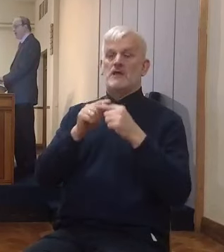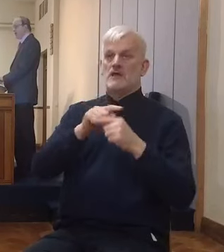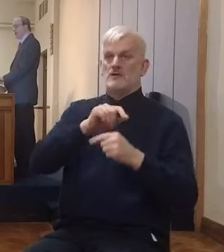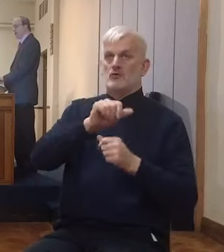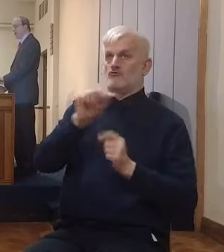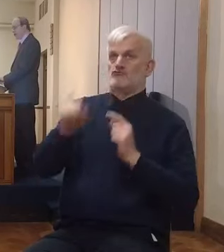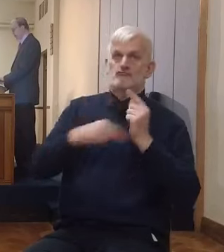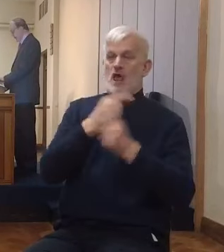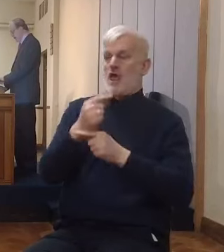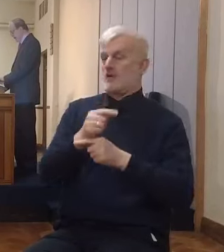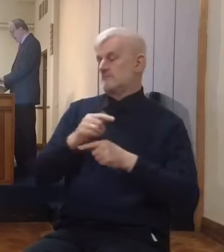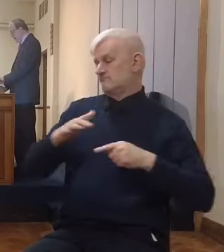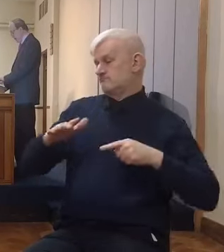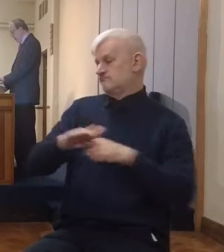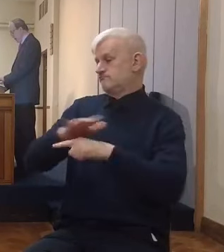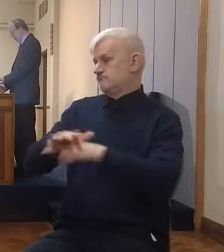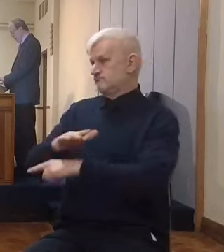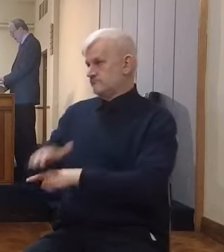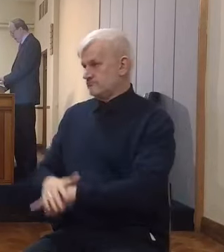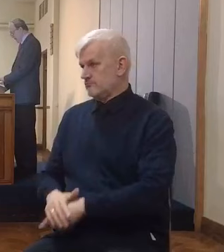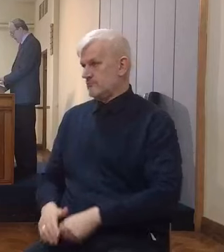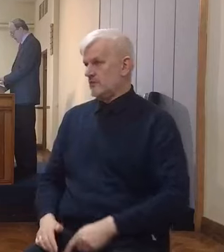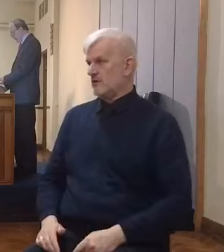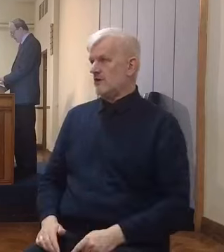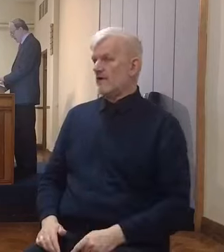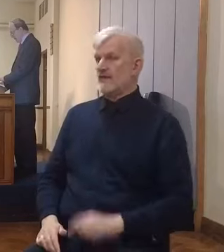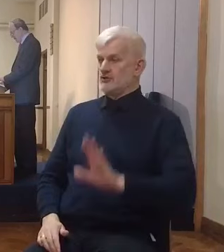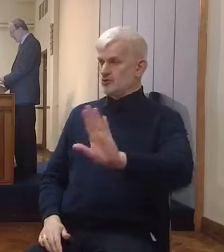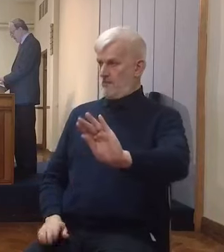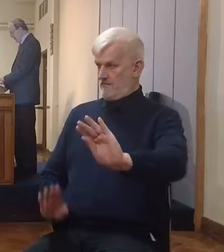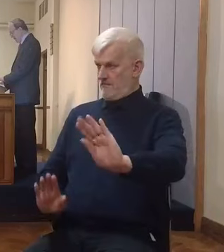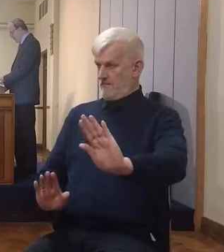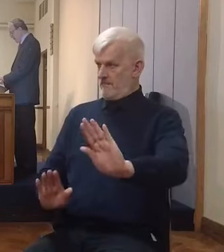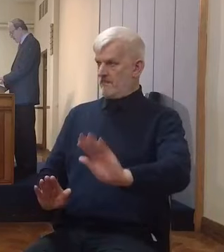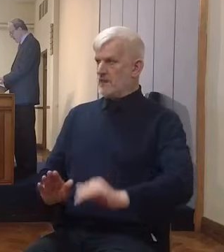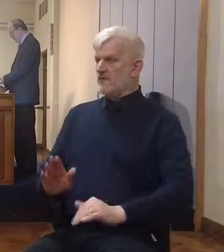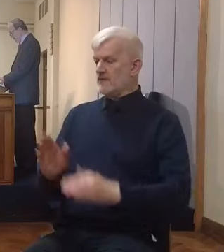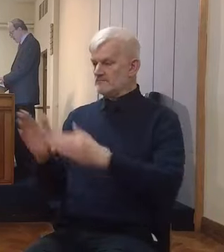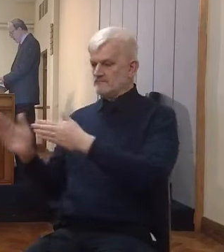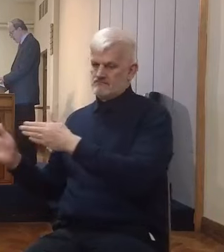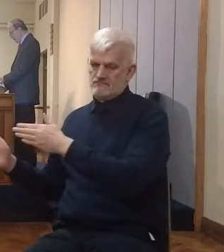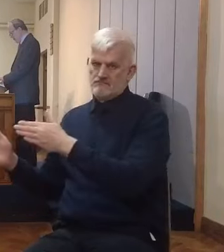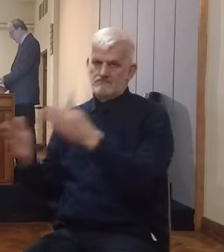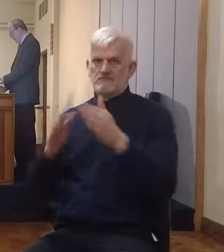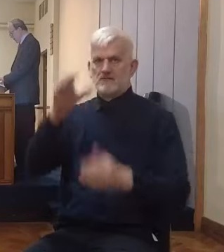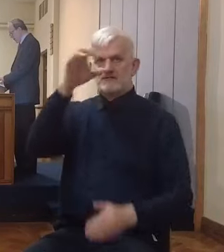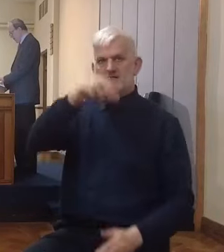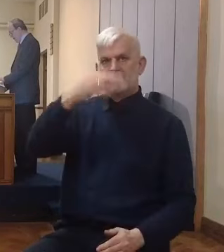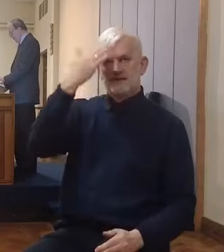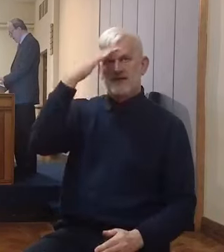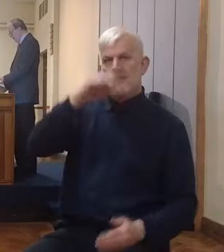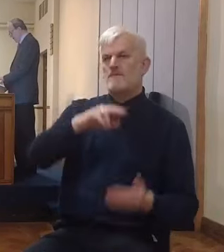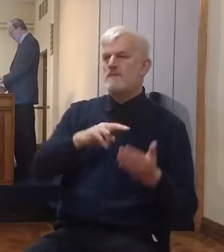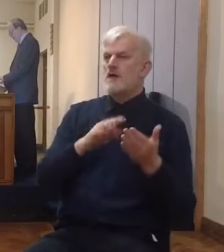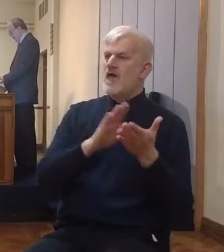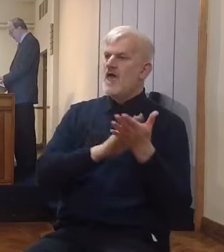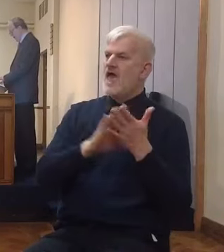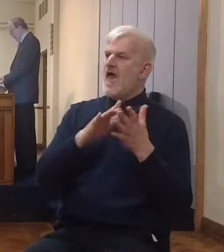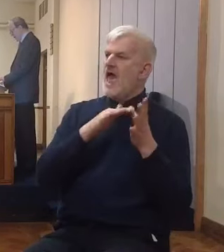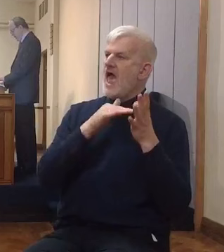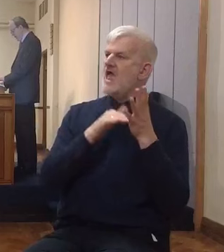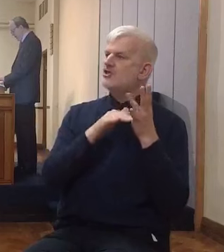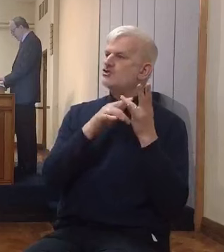turned his attention to Hazor and smote the king thereof with the sword, for Hazor